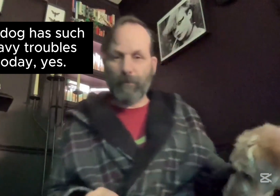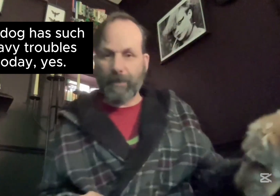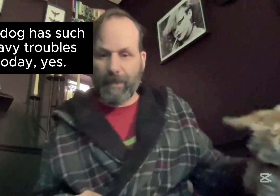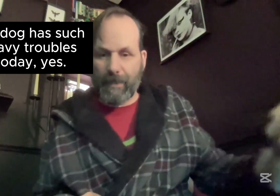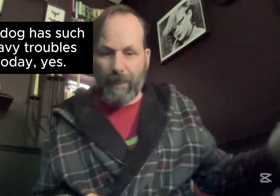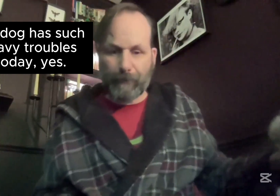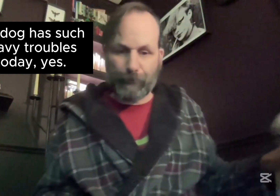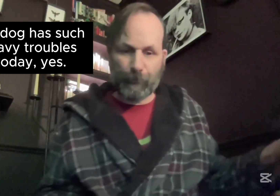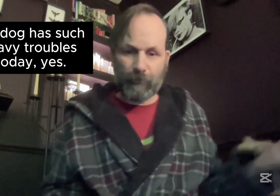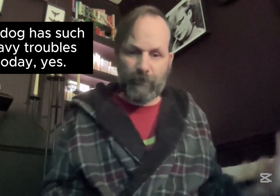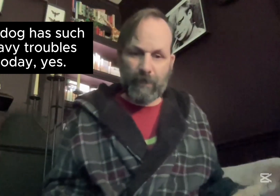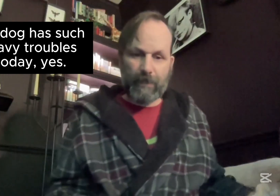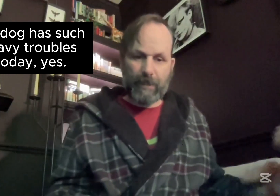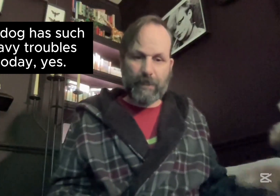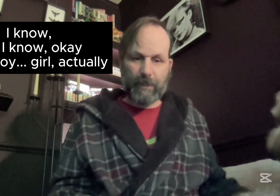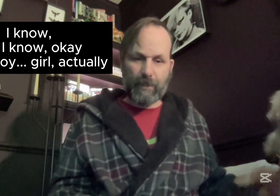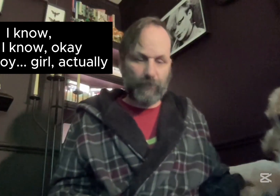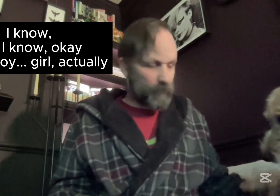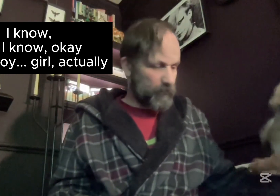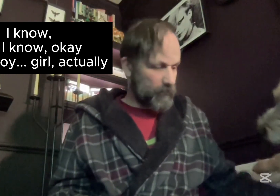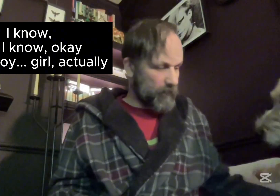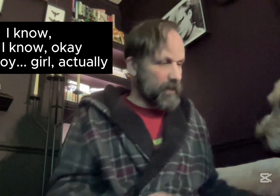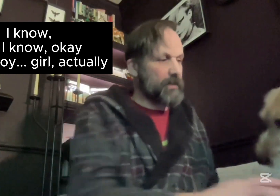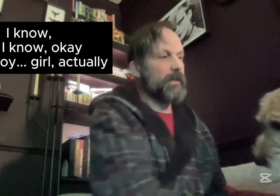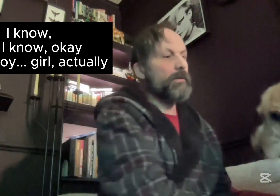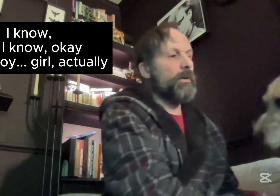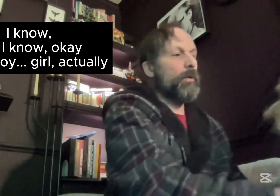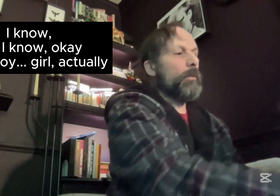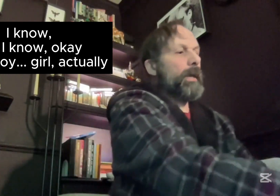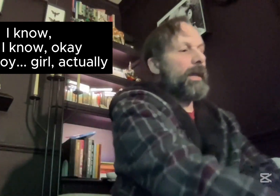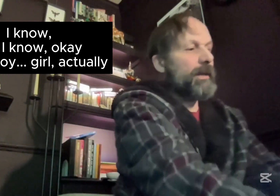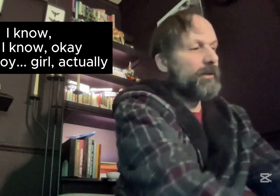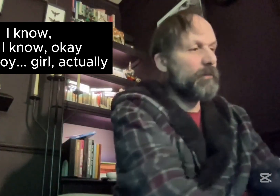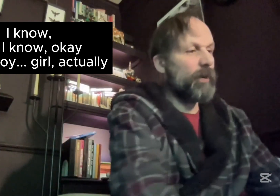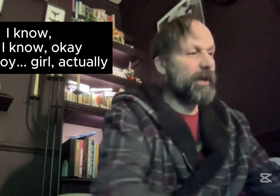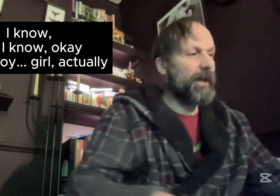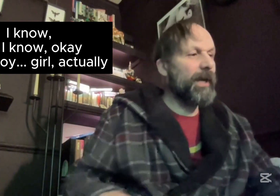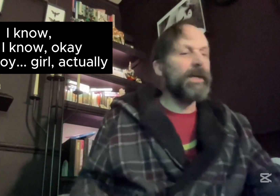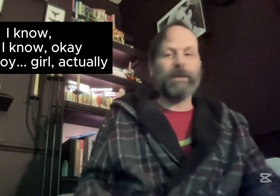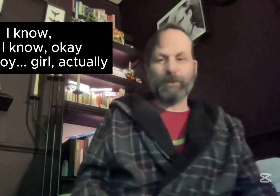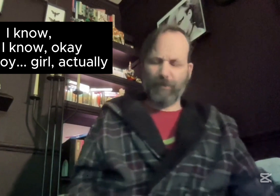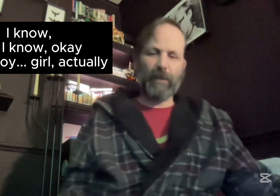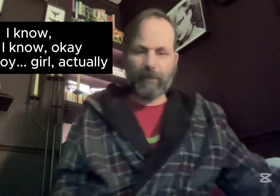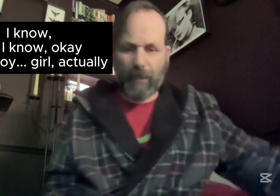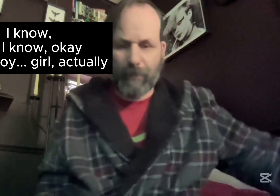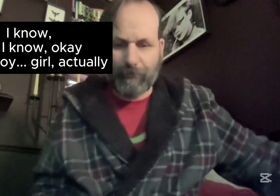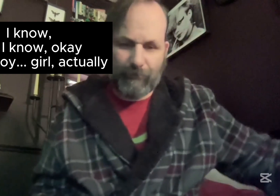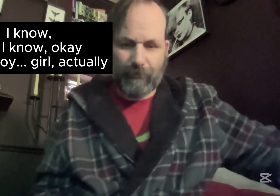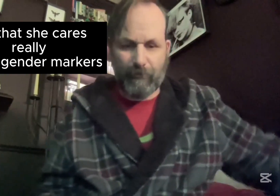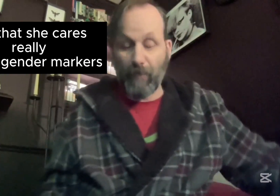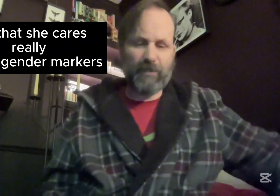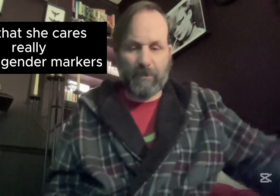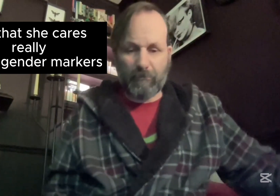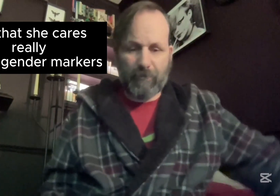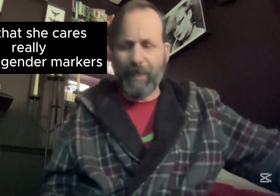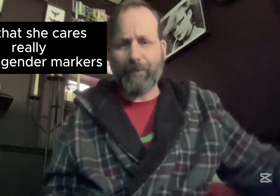troubles today. Yes, I know. Yes, I know. Okay, good boy. Girl, actually. Not that she cares